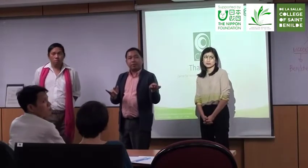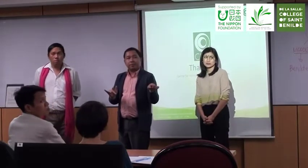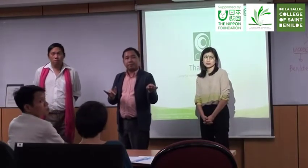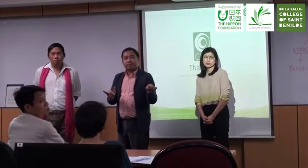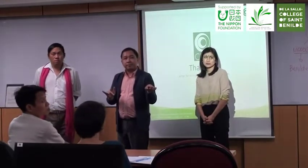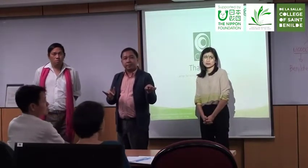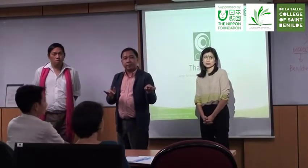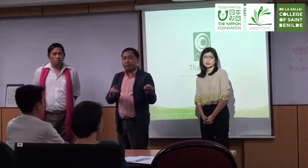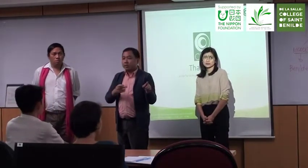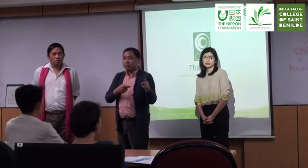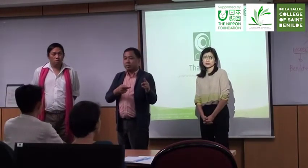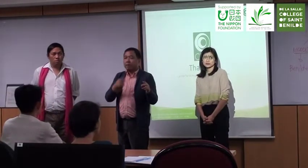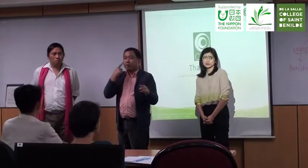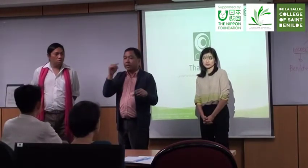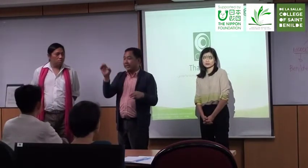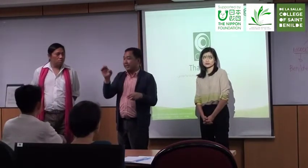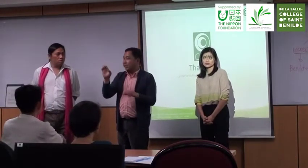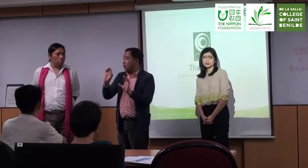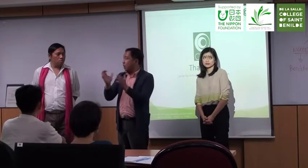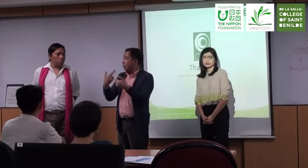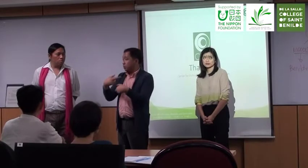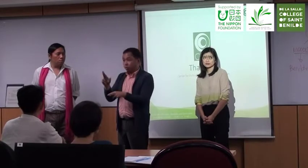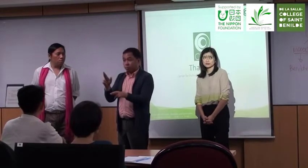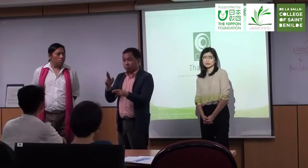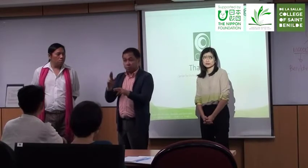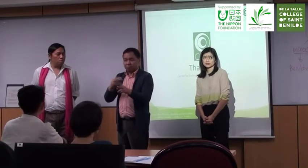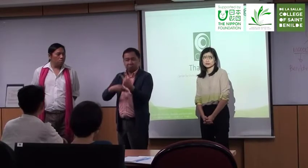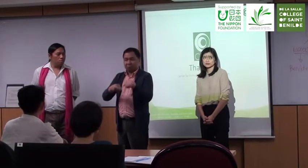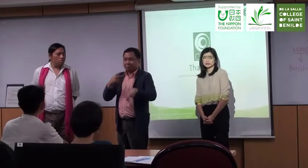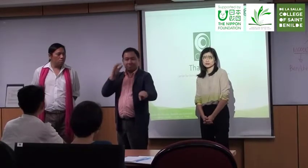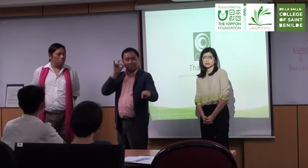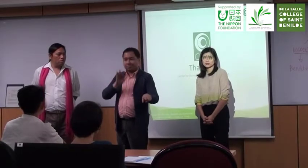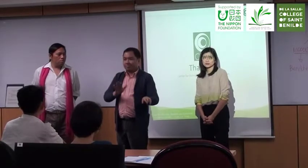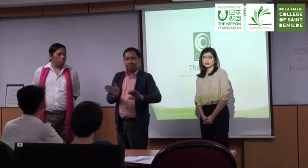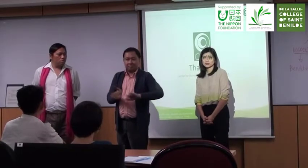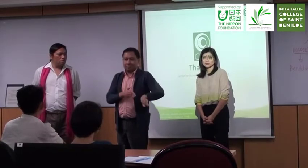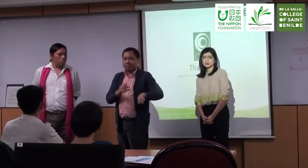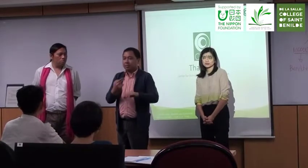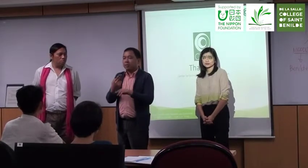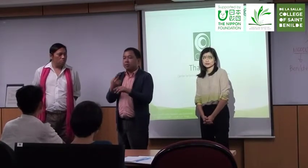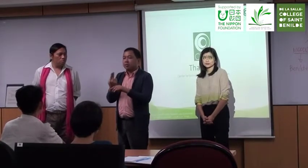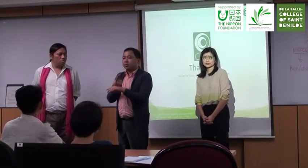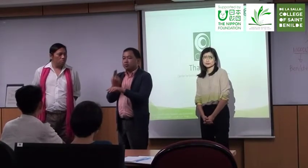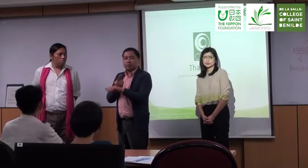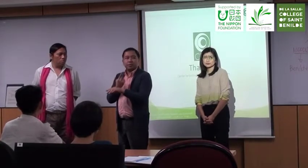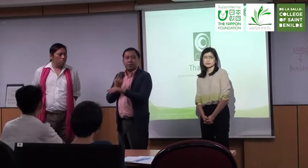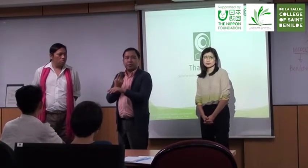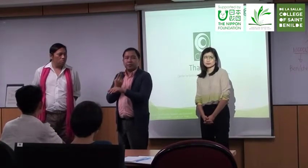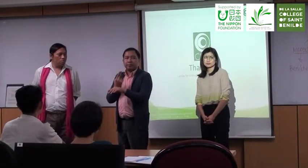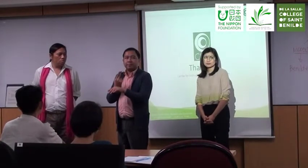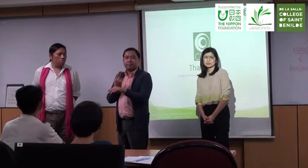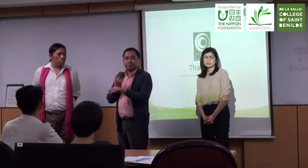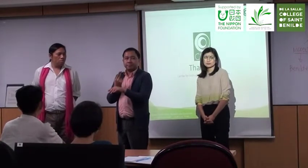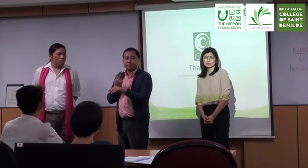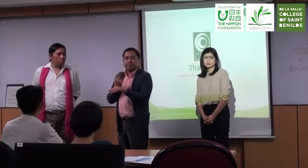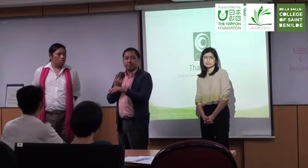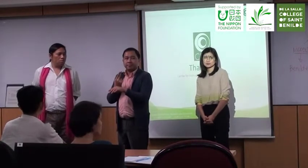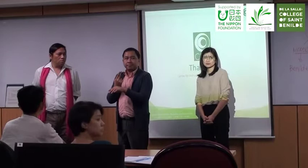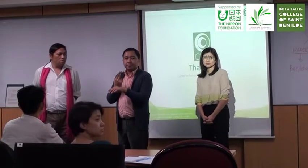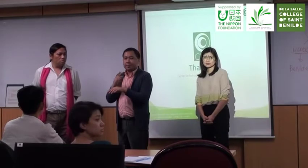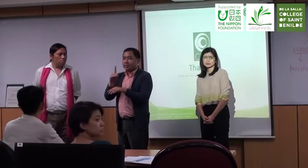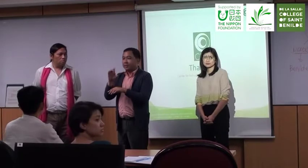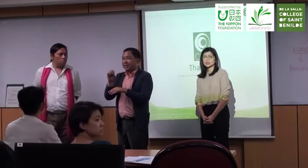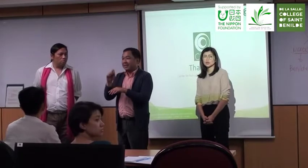computers with for the e-classroom lang. For video 308, we will be replacing the desktop units